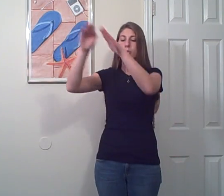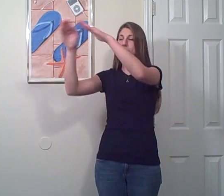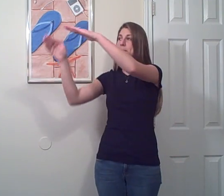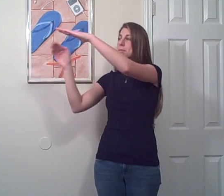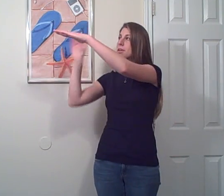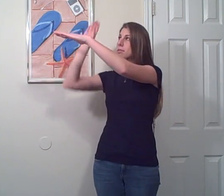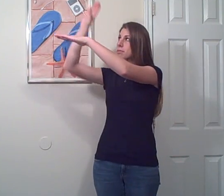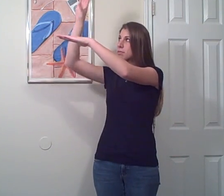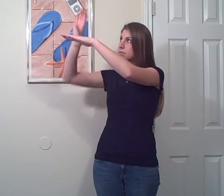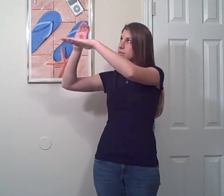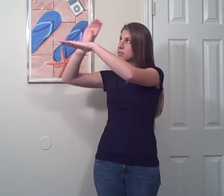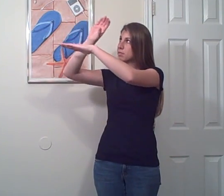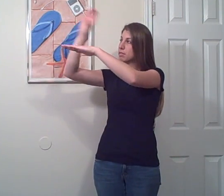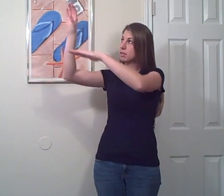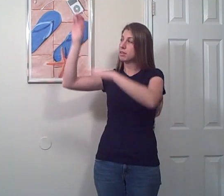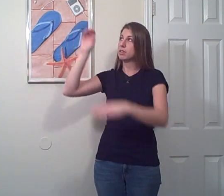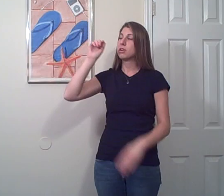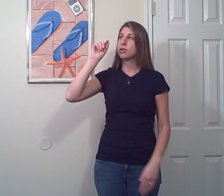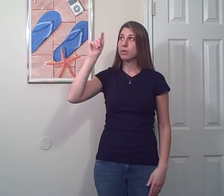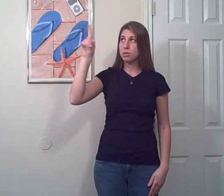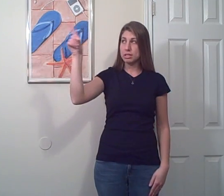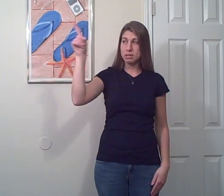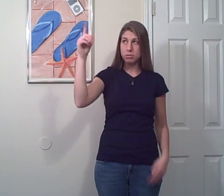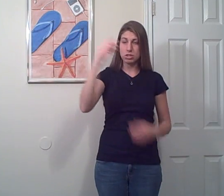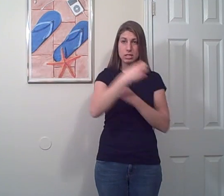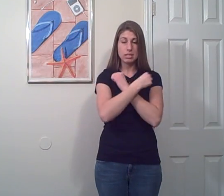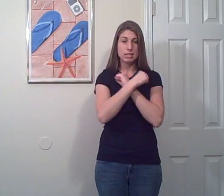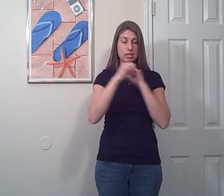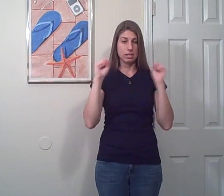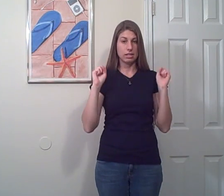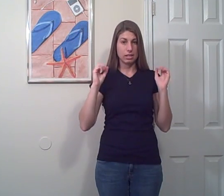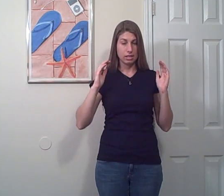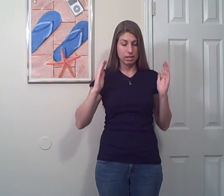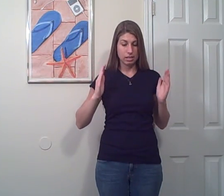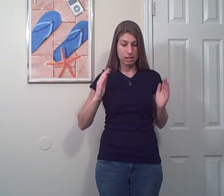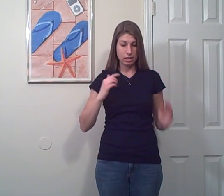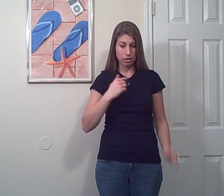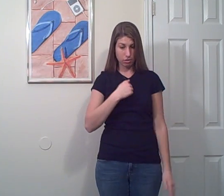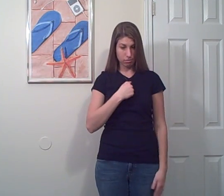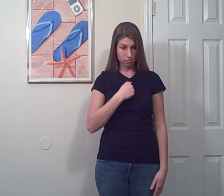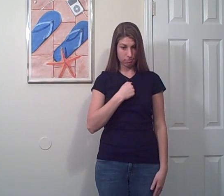remember redemption's hill,